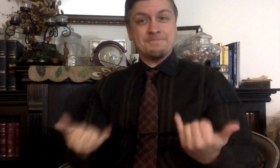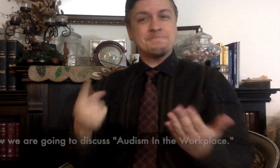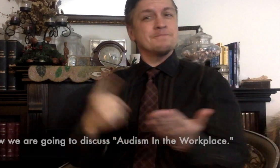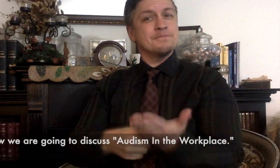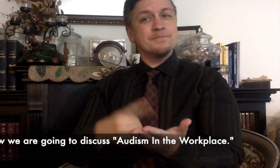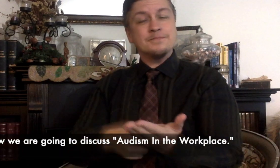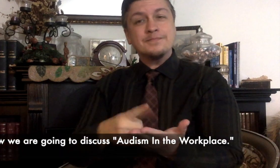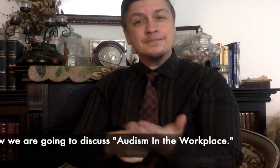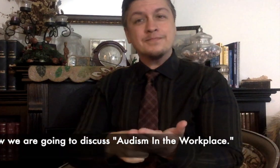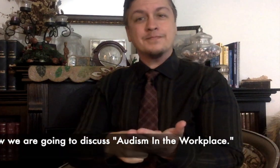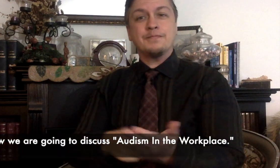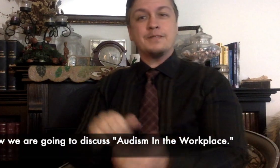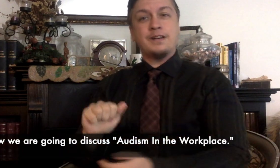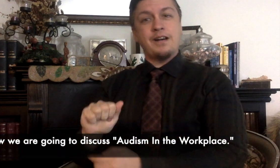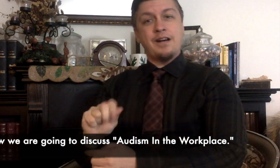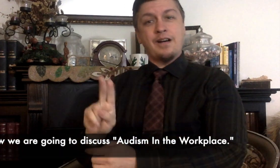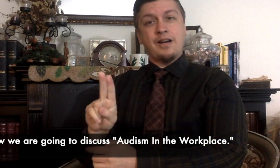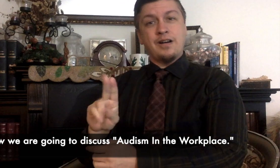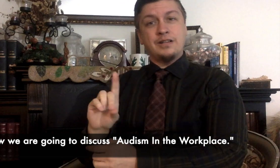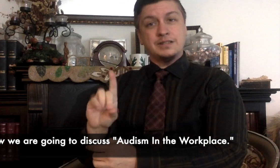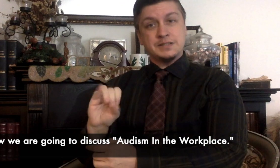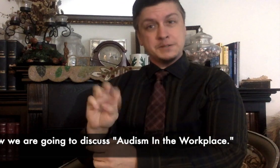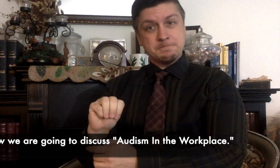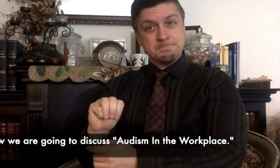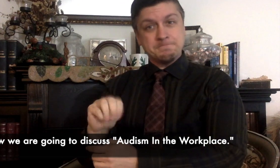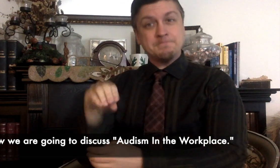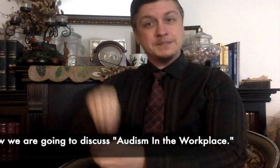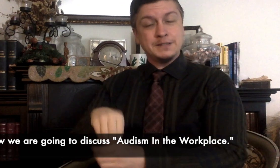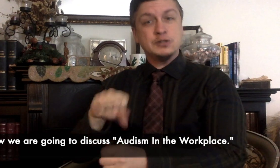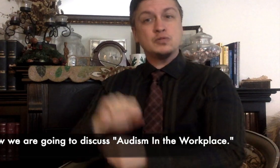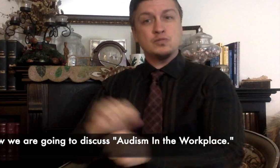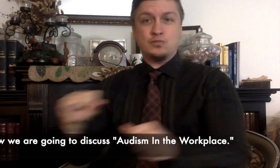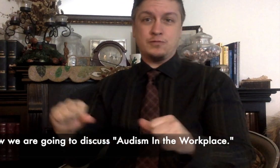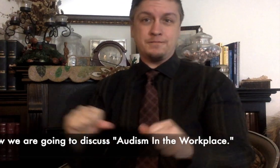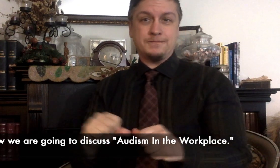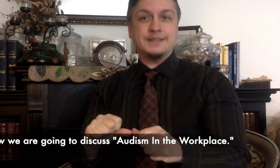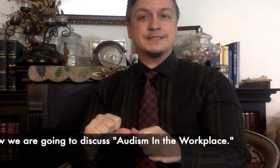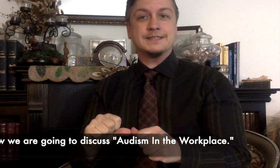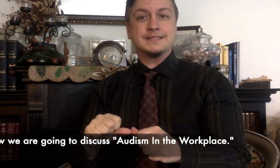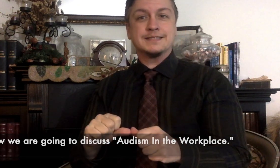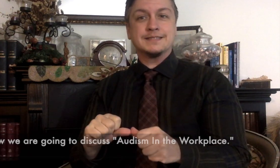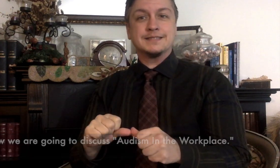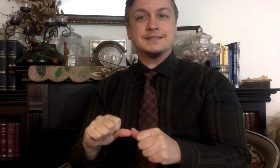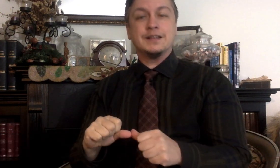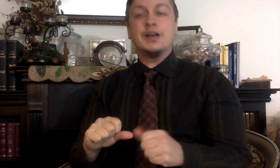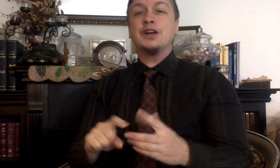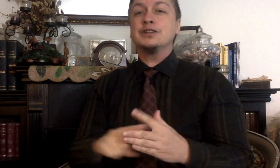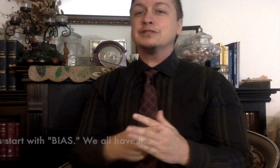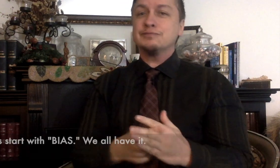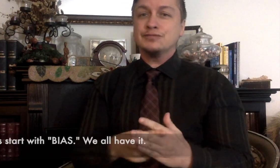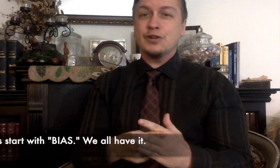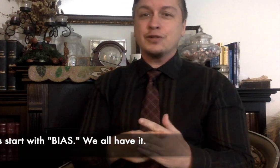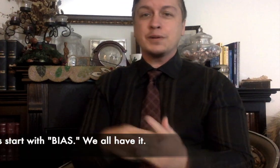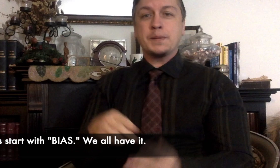And now we're going to discuss autism in the workplace. So let's start